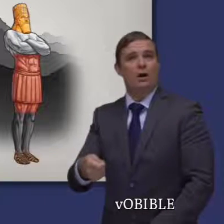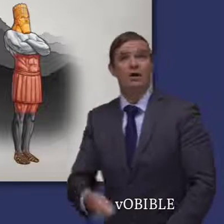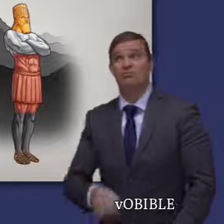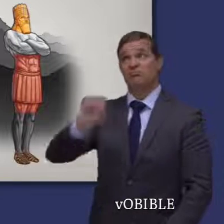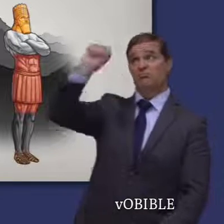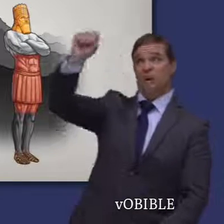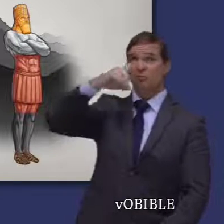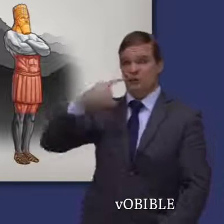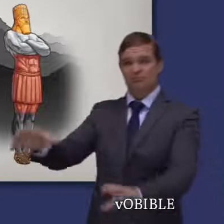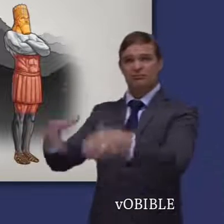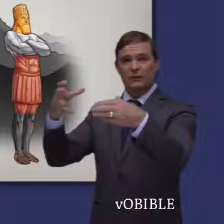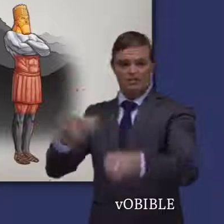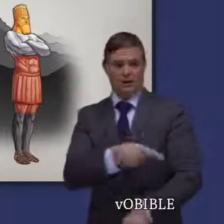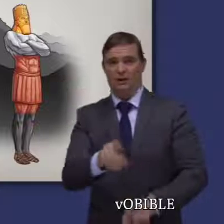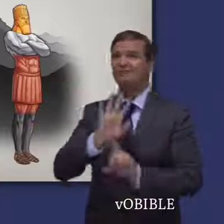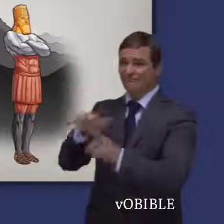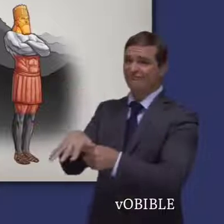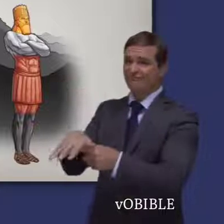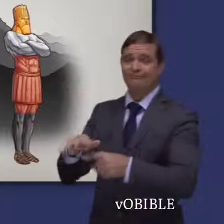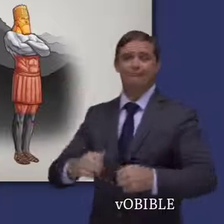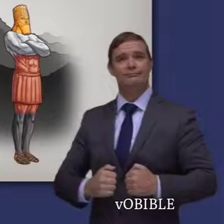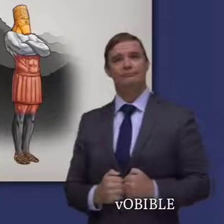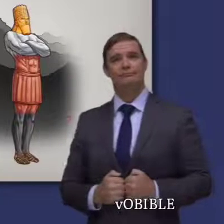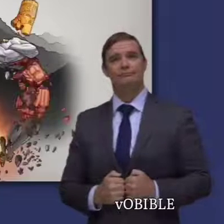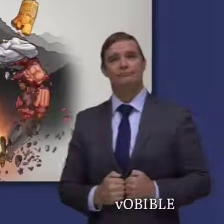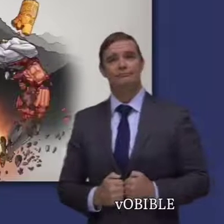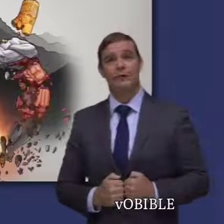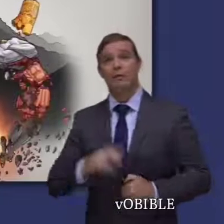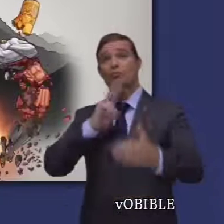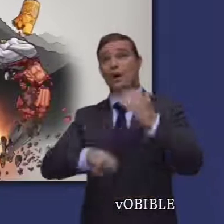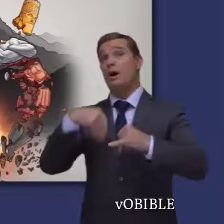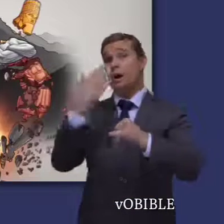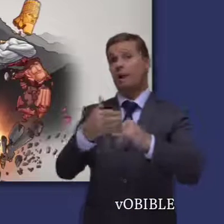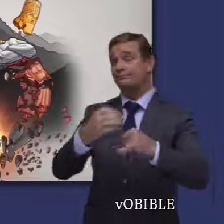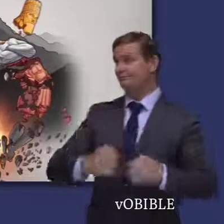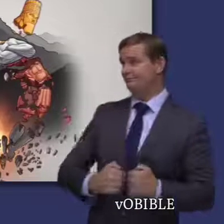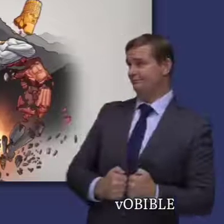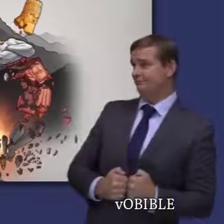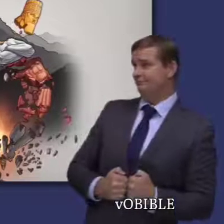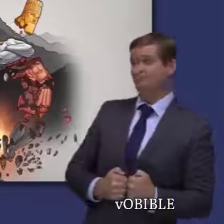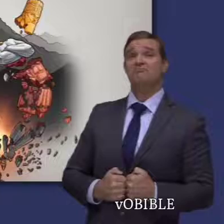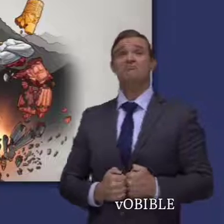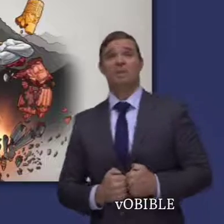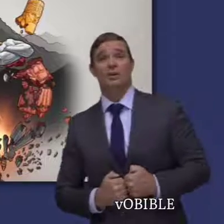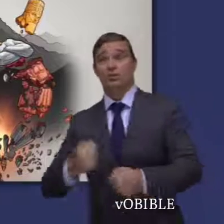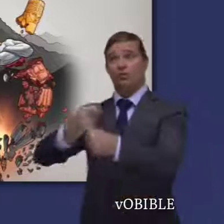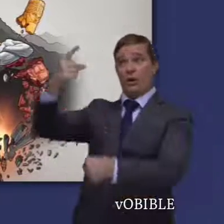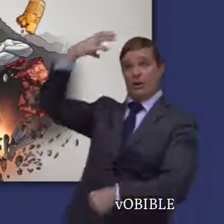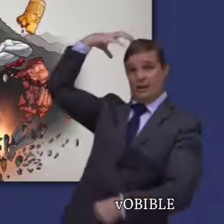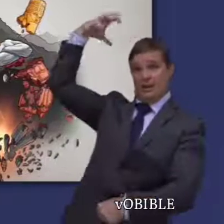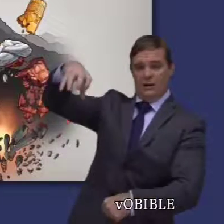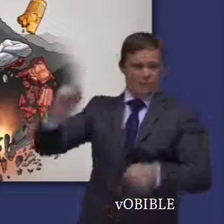major influence on God's people. The prophecy ends with the destruction of these powers, and with God's kingdom as